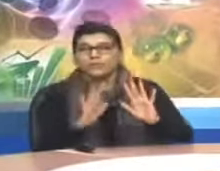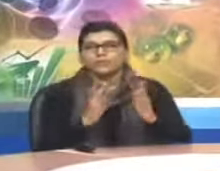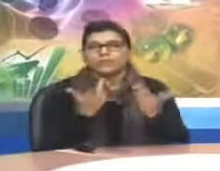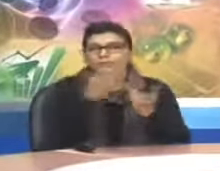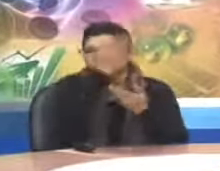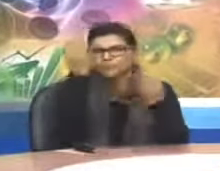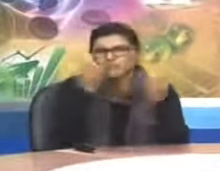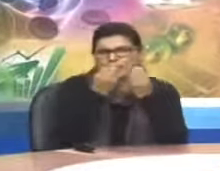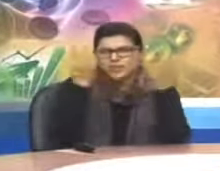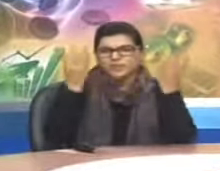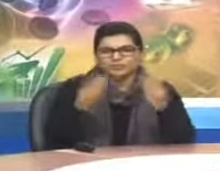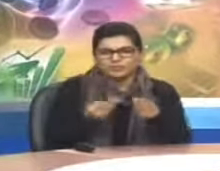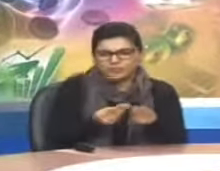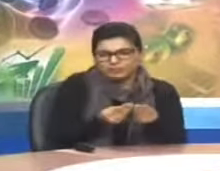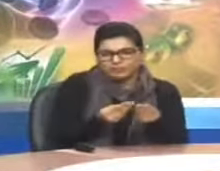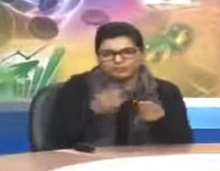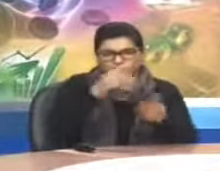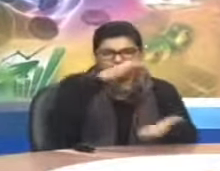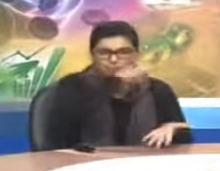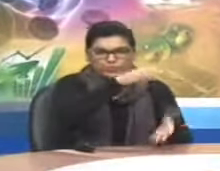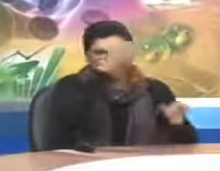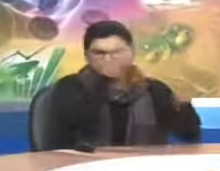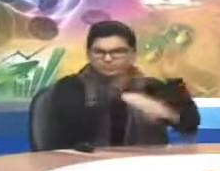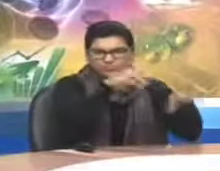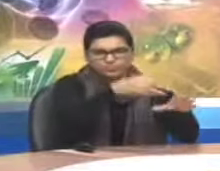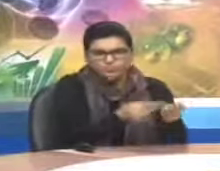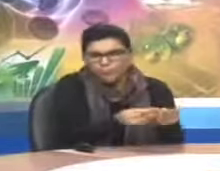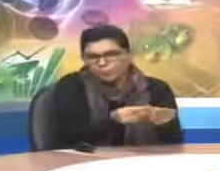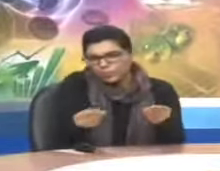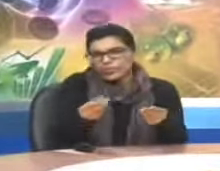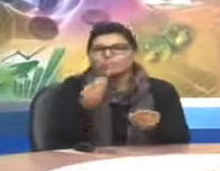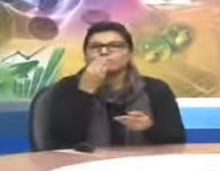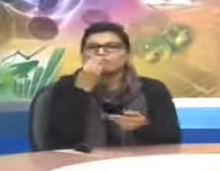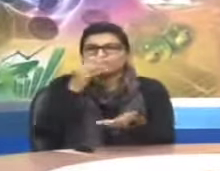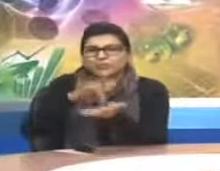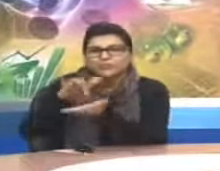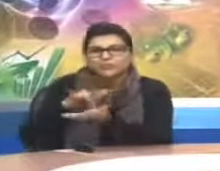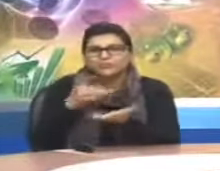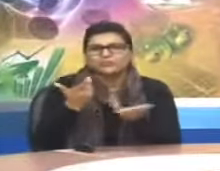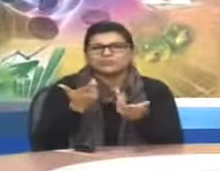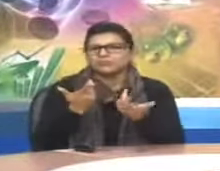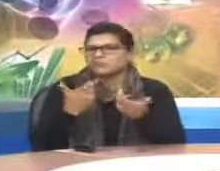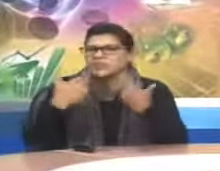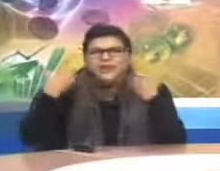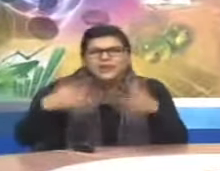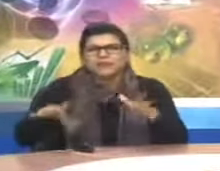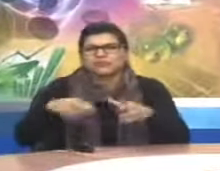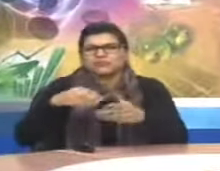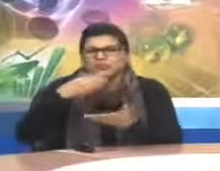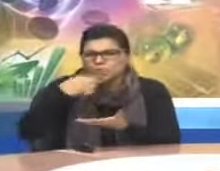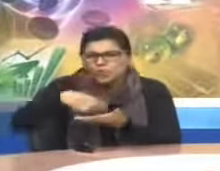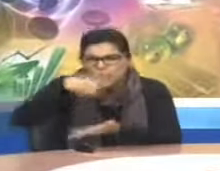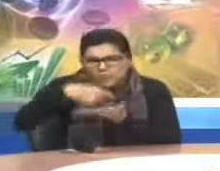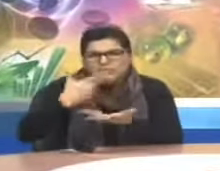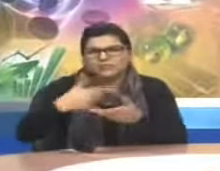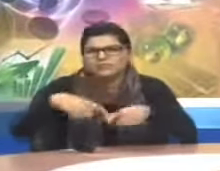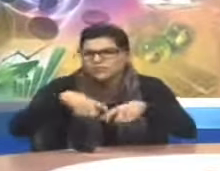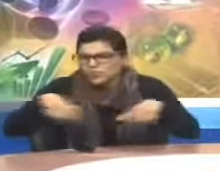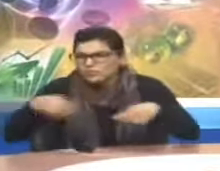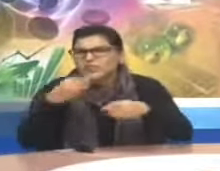These flies, which carry pathogenic organisms, they cause diseases such as dysentery or